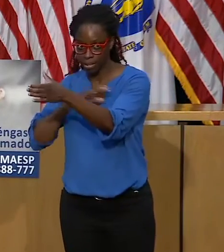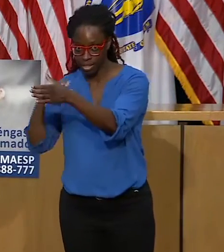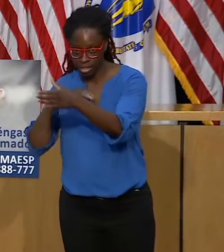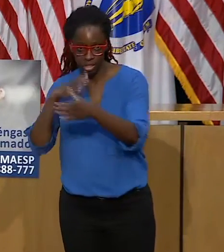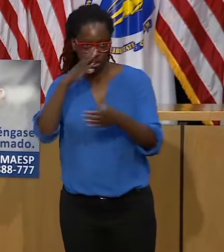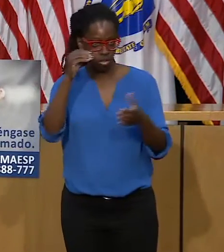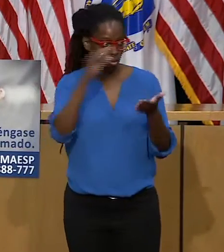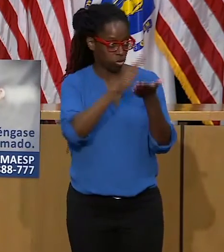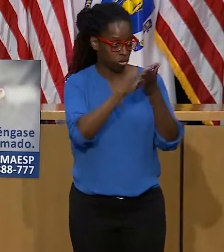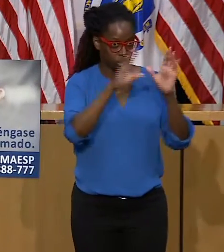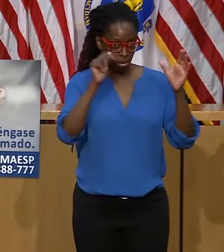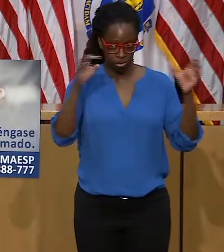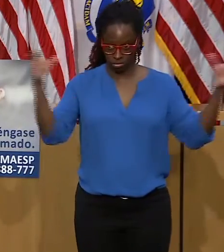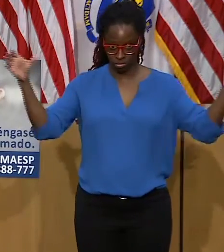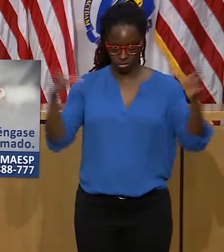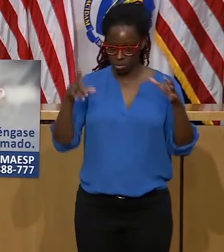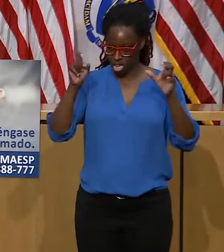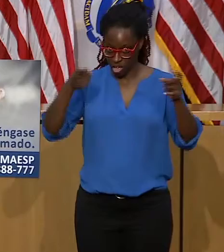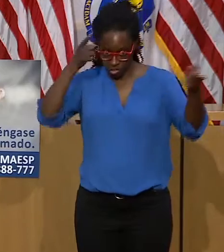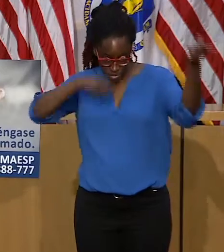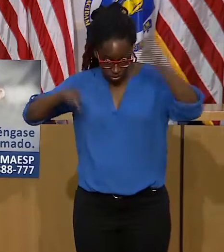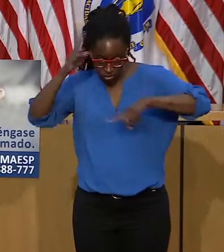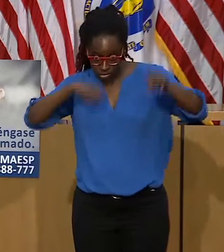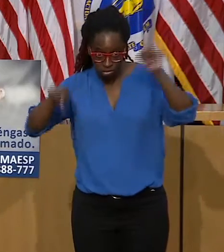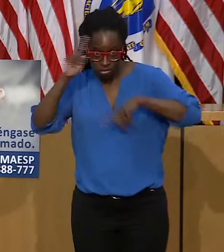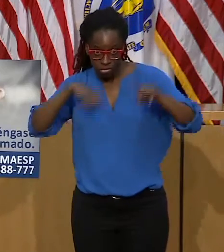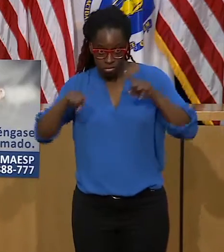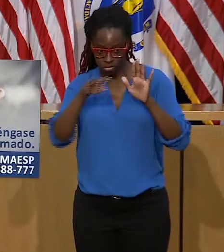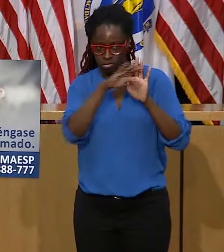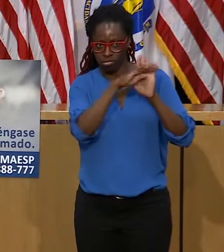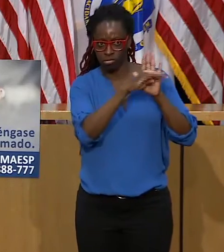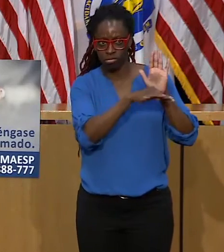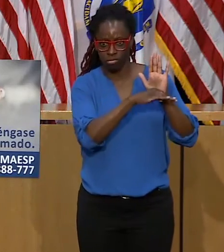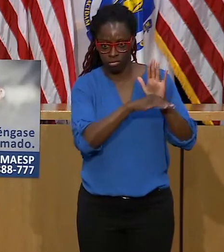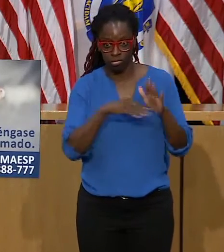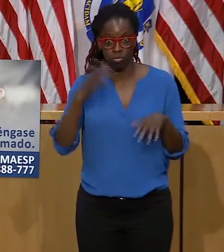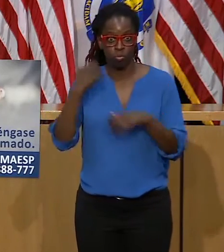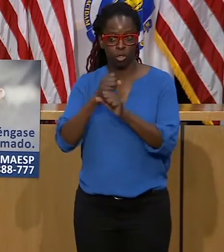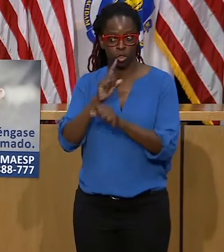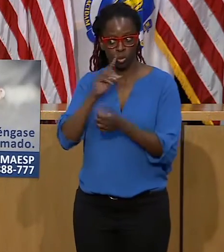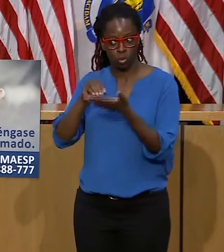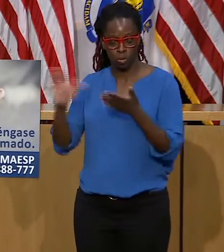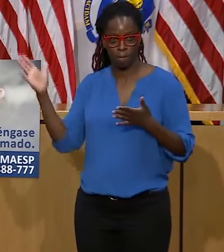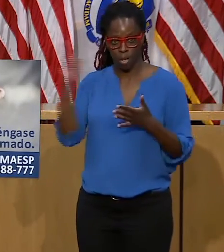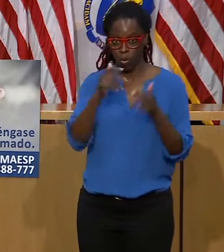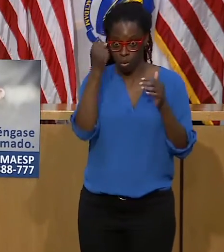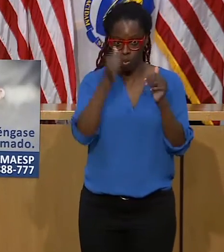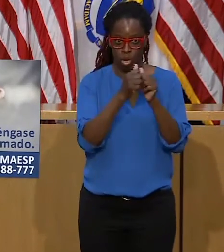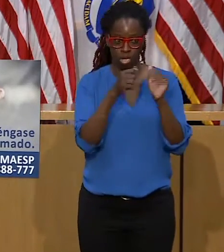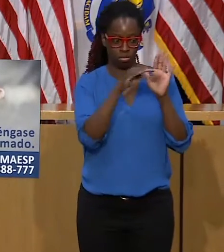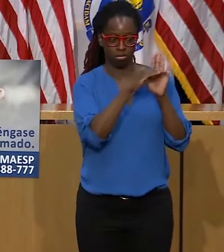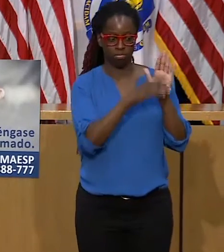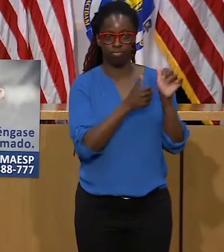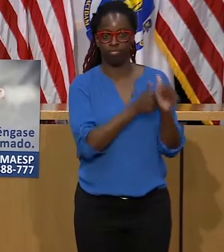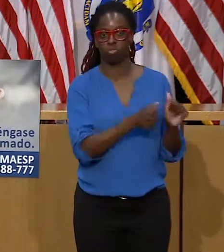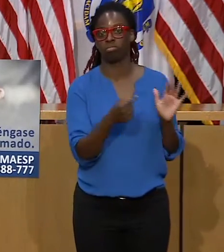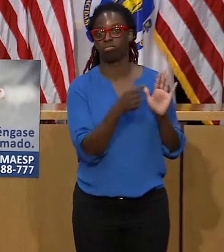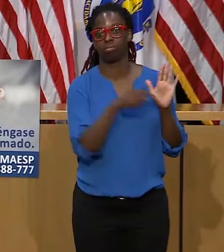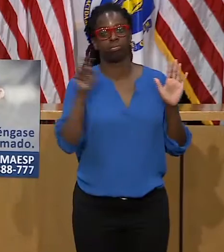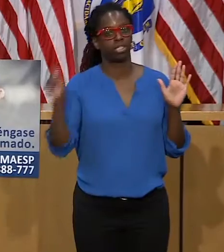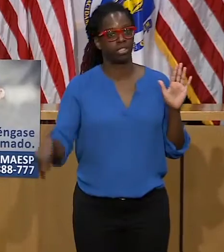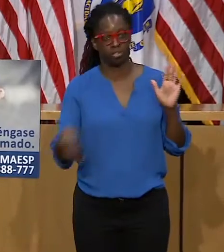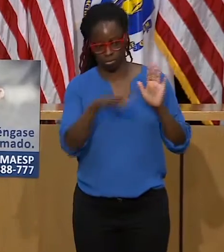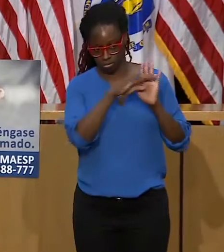do so. While the state of our scientific understanding remains incomplete, we have learned an unprecedented